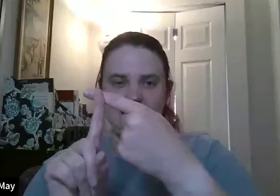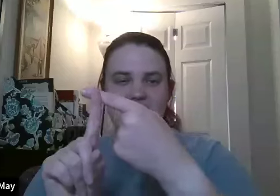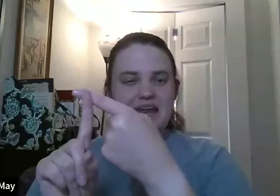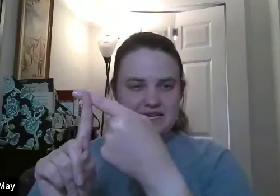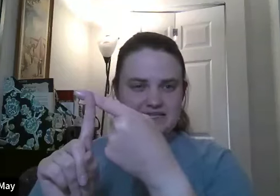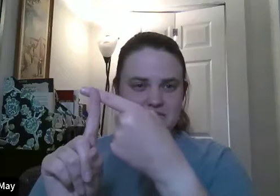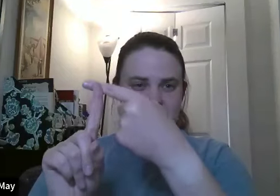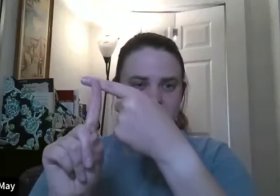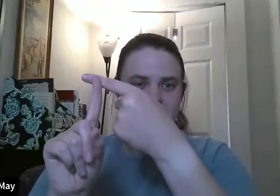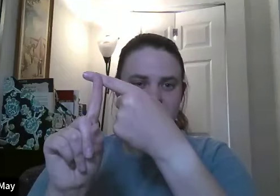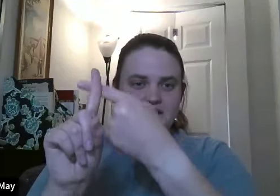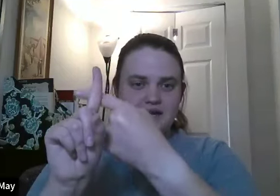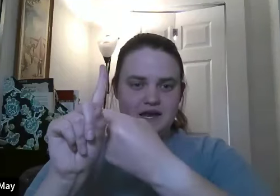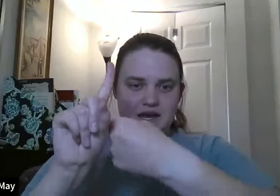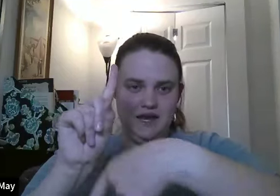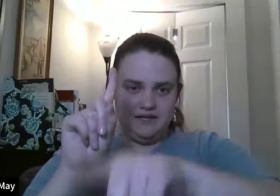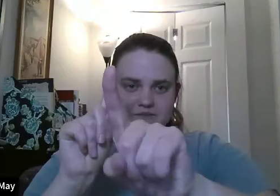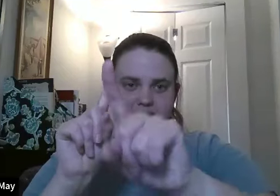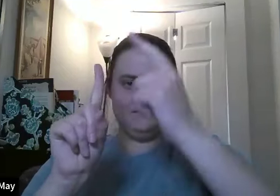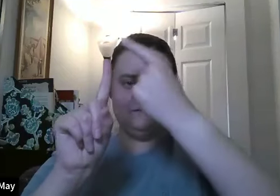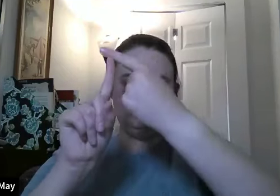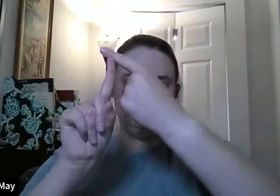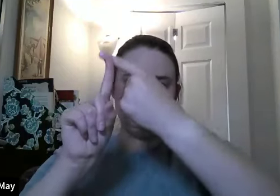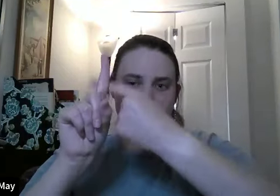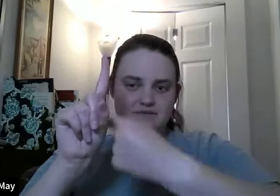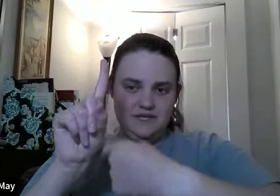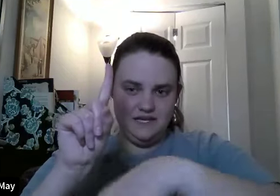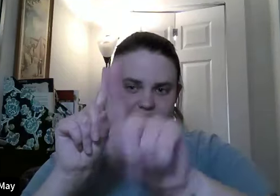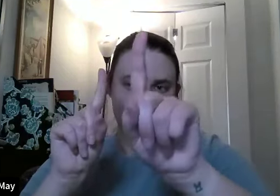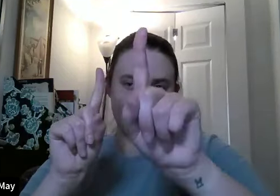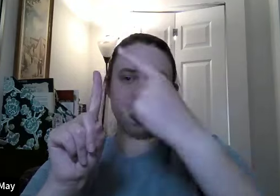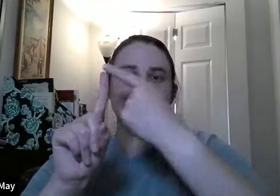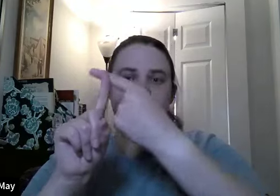Then next month. Next month. Next month.